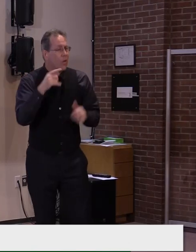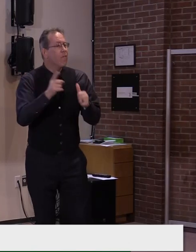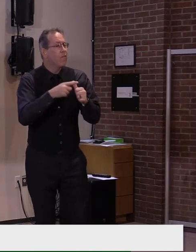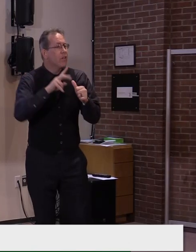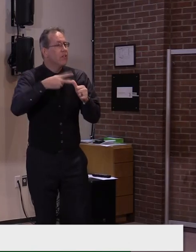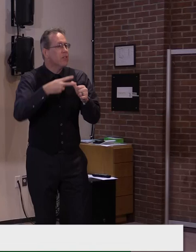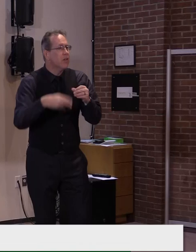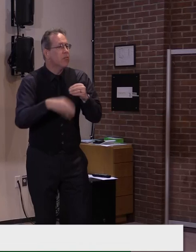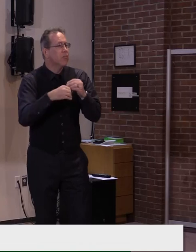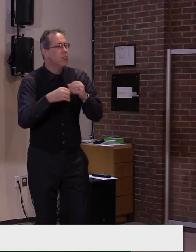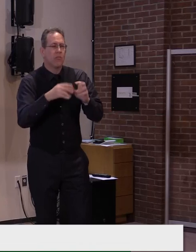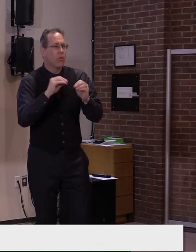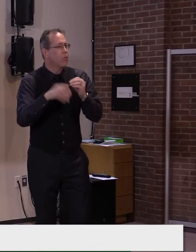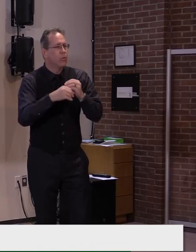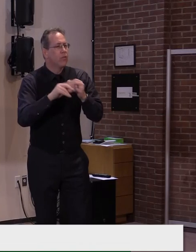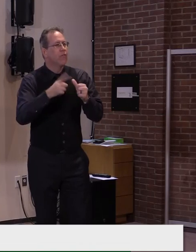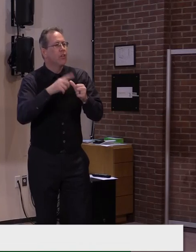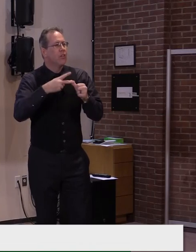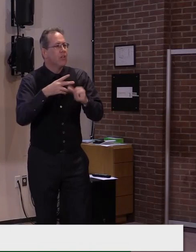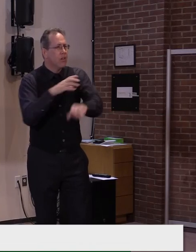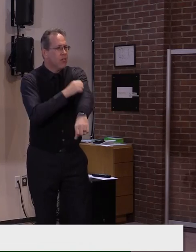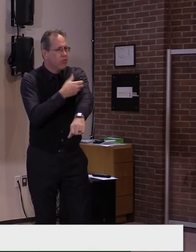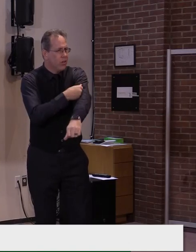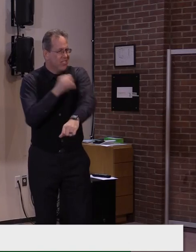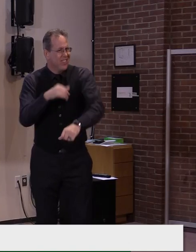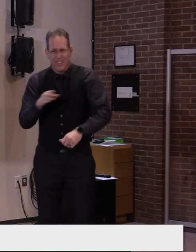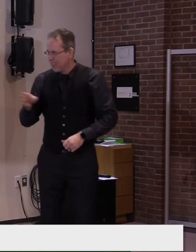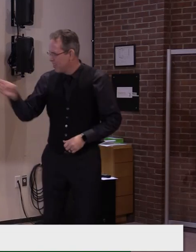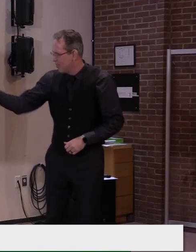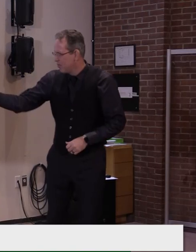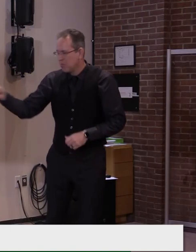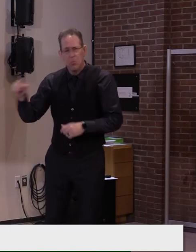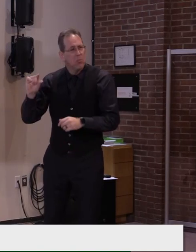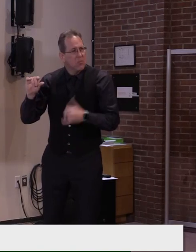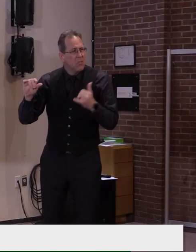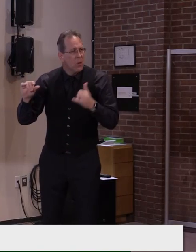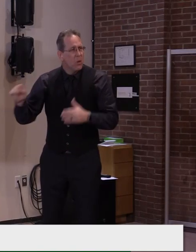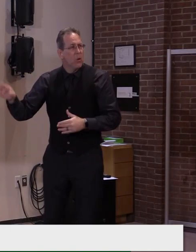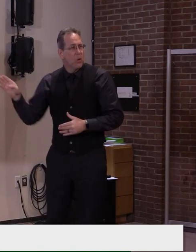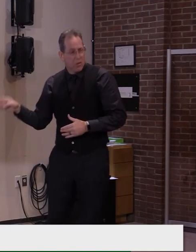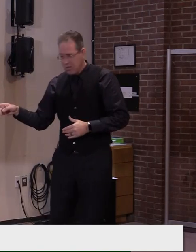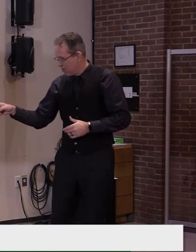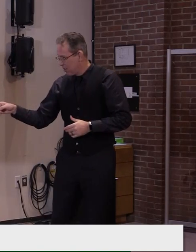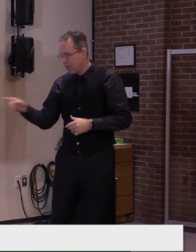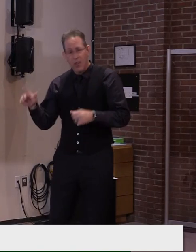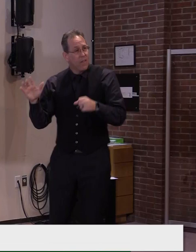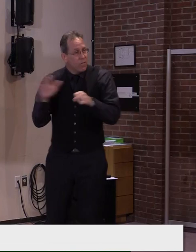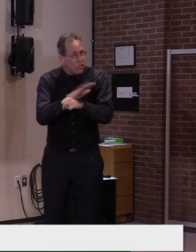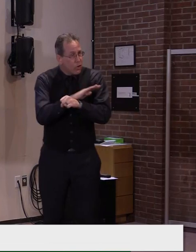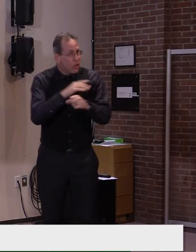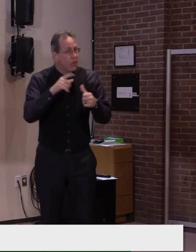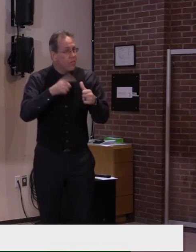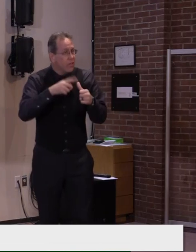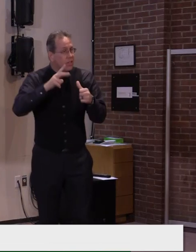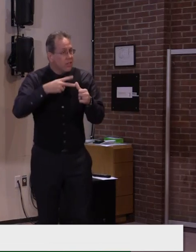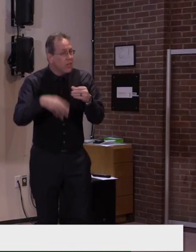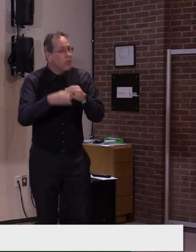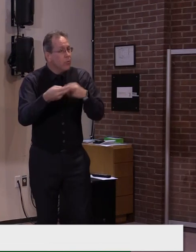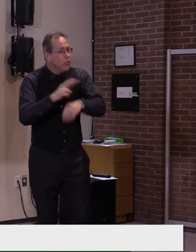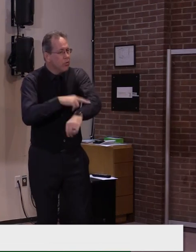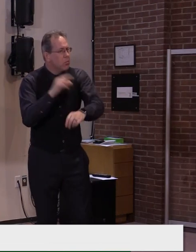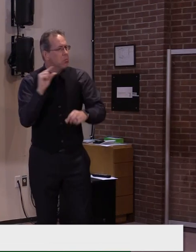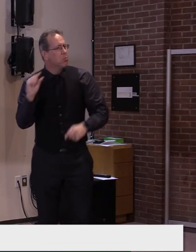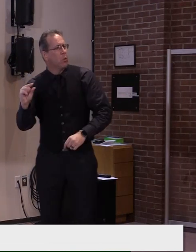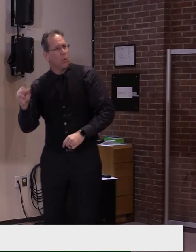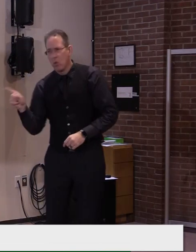likely to be hospitalized from COVID-19 over the last 6 weeks when compared to those who are fully vaccinated and boosted. And you can see that